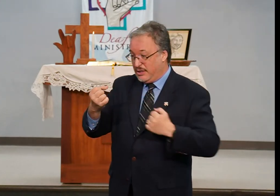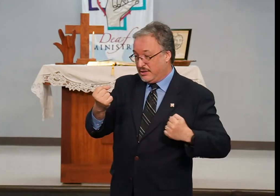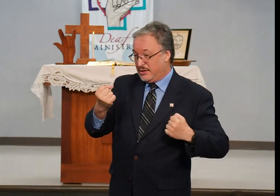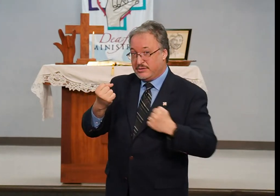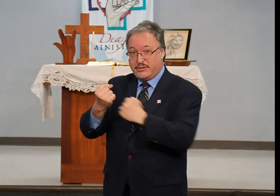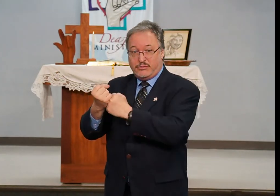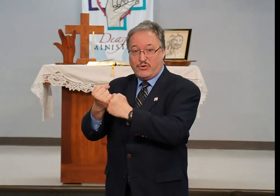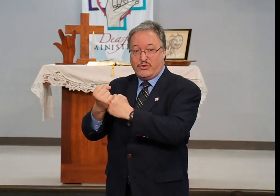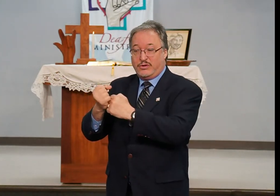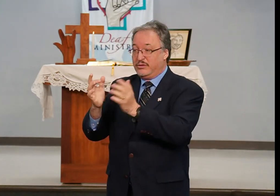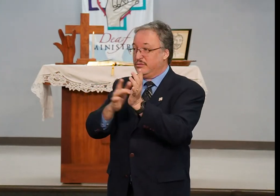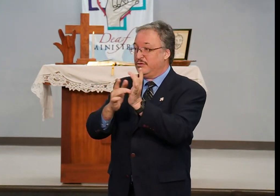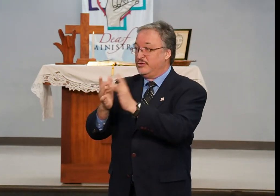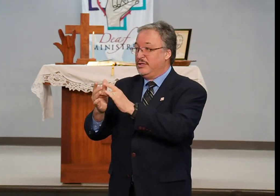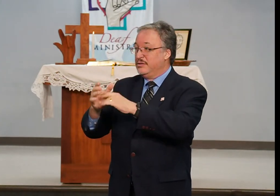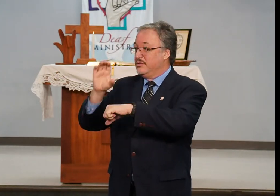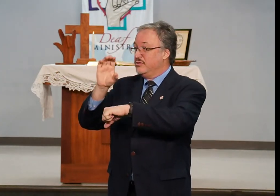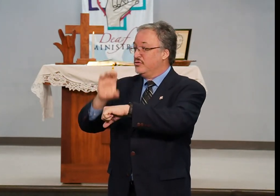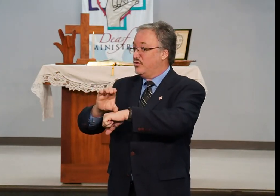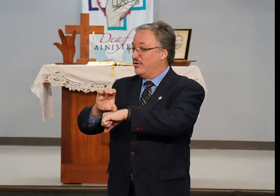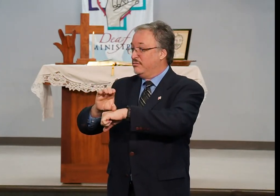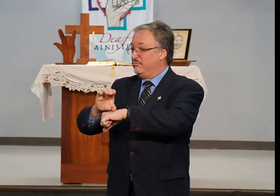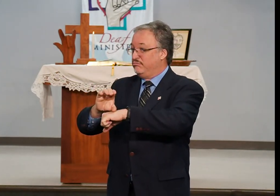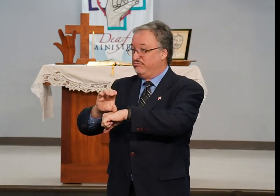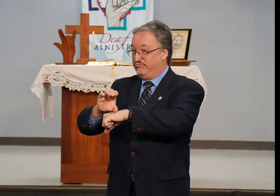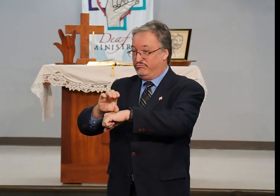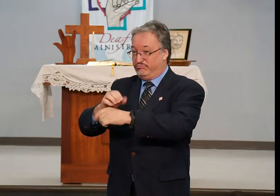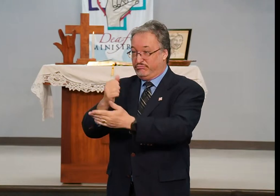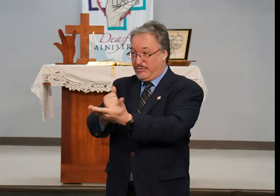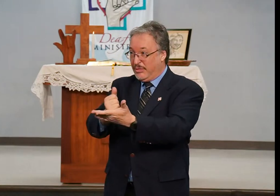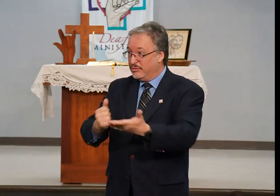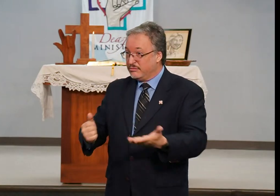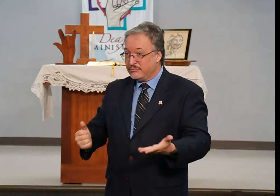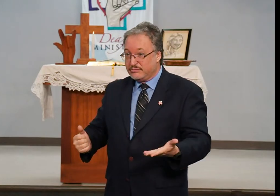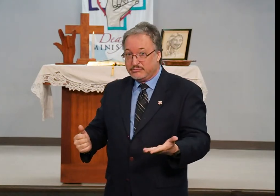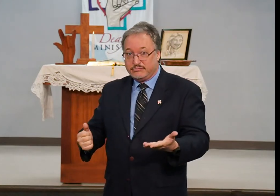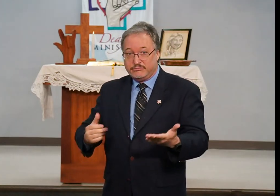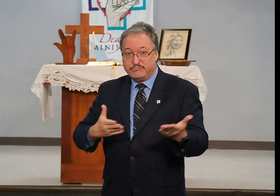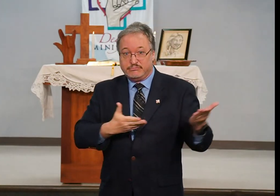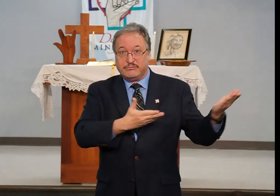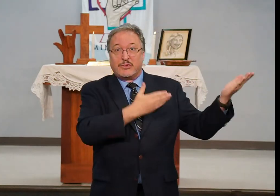who lead and support Jesus' church,